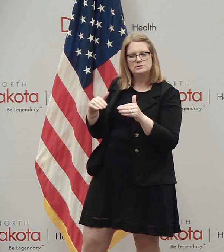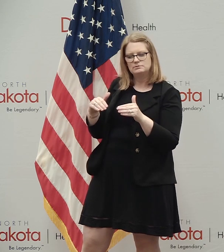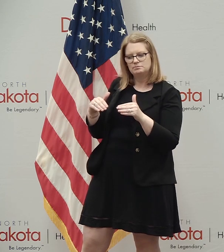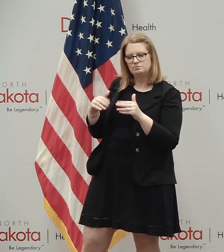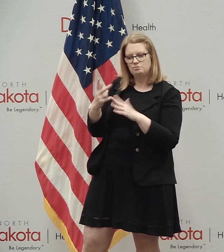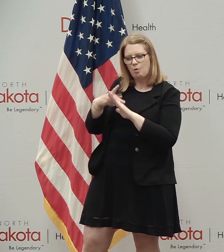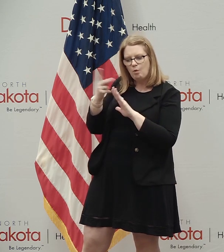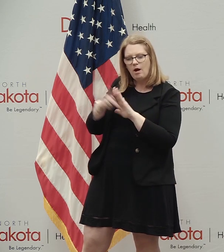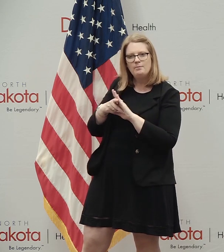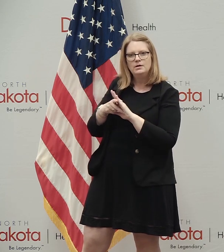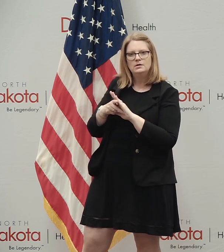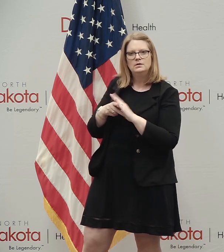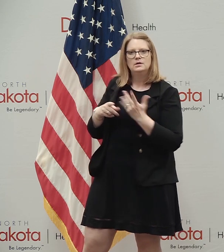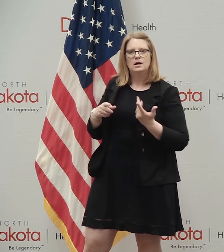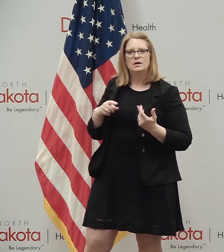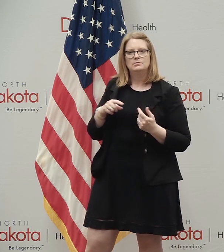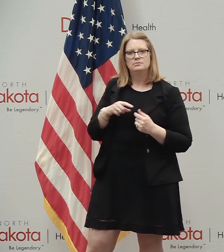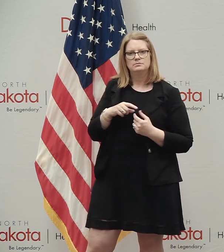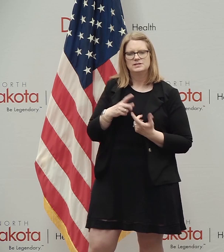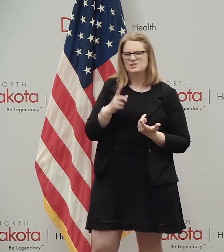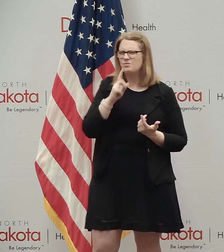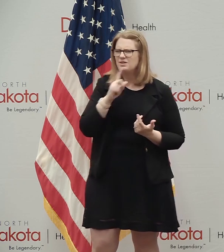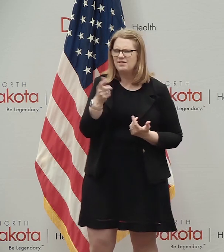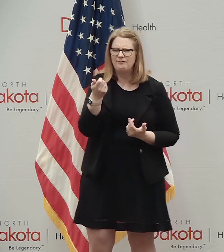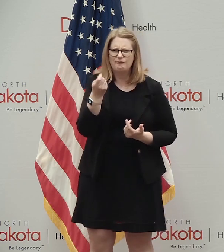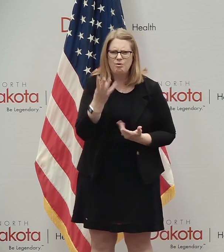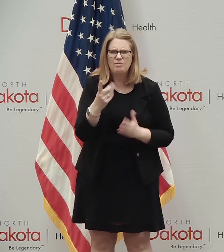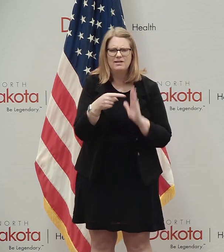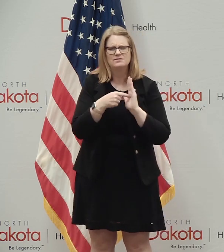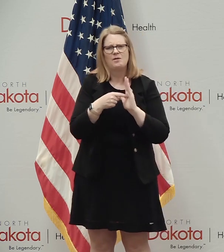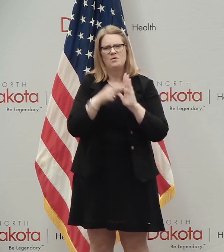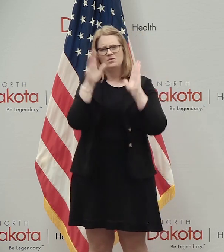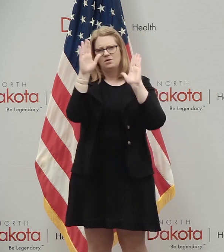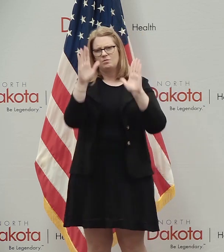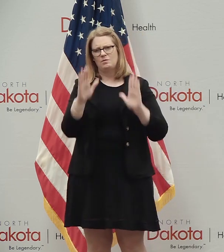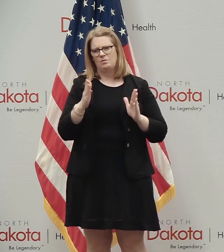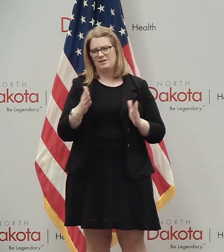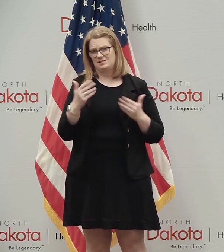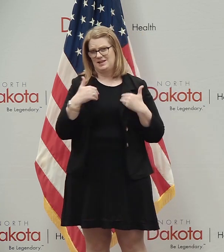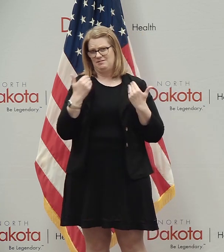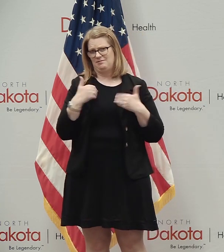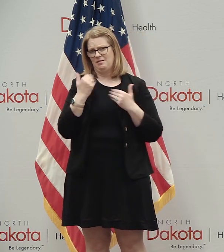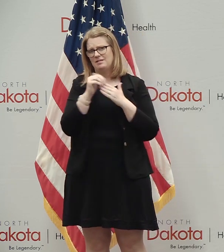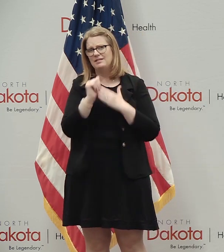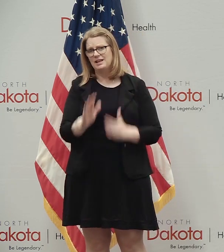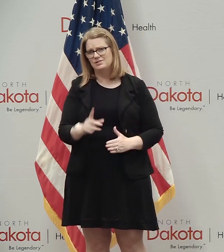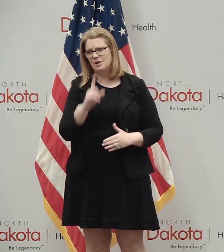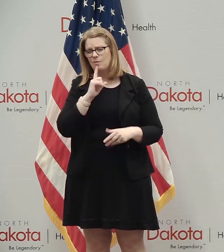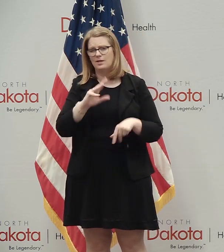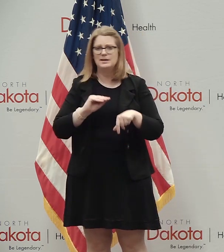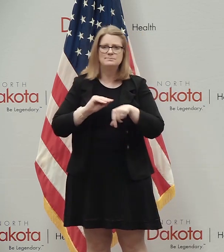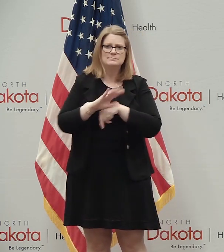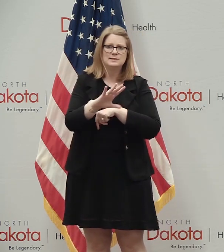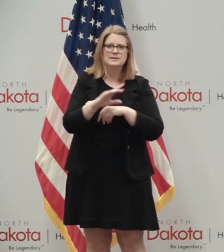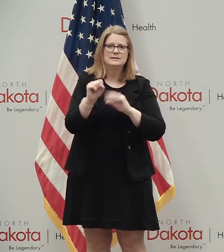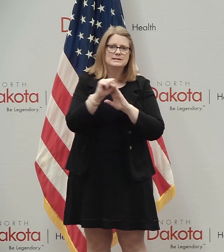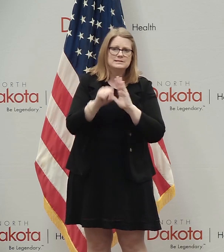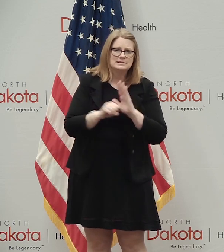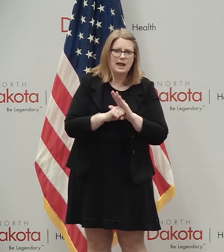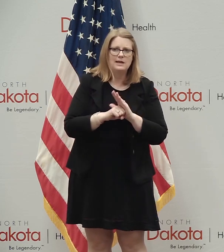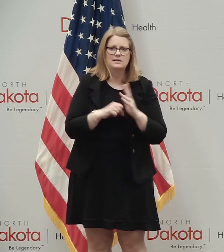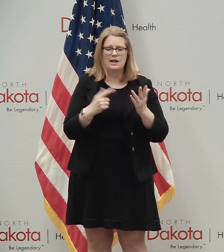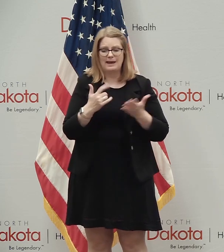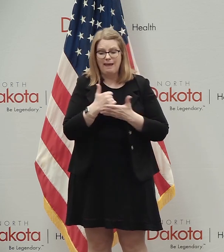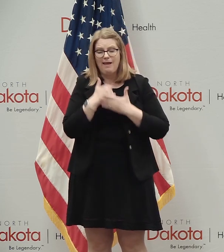families. And these are only a few of the examples of the incredible ways our young leaders are making a difference around our state and our citizens during